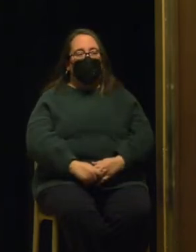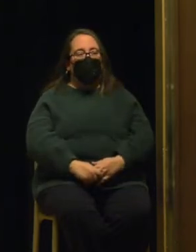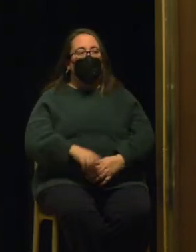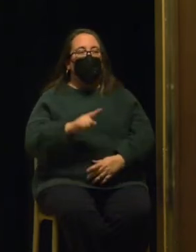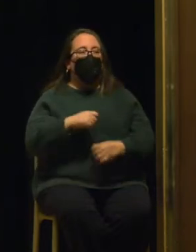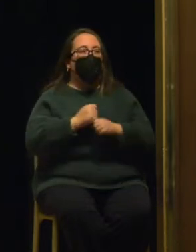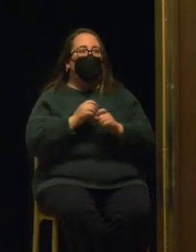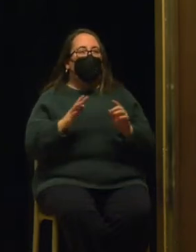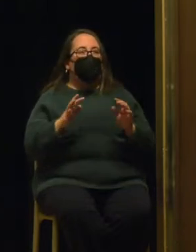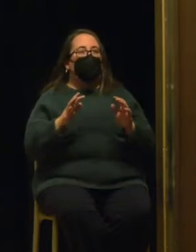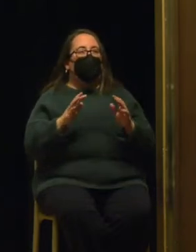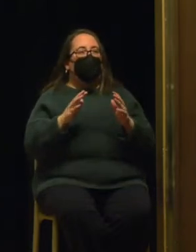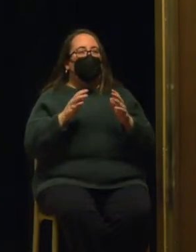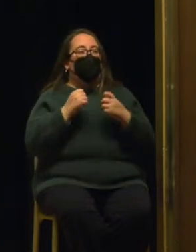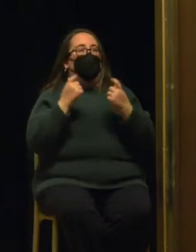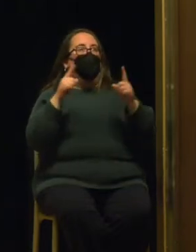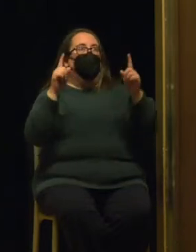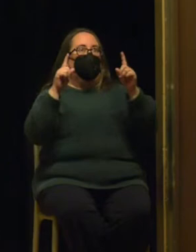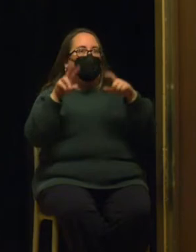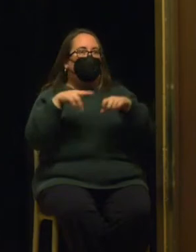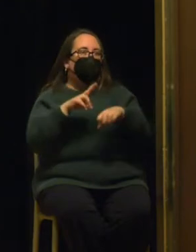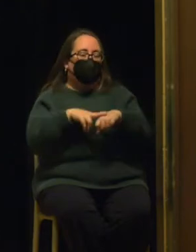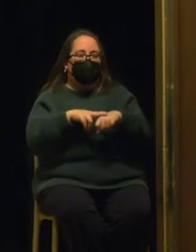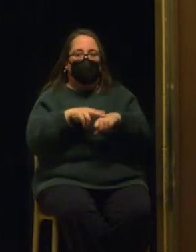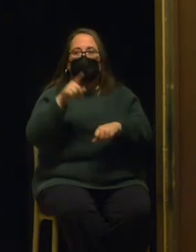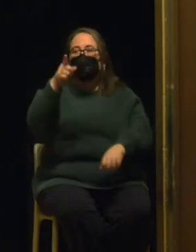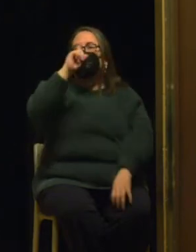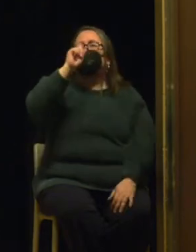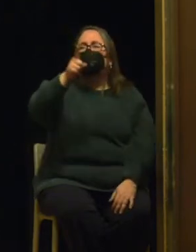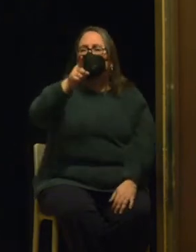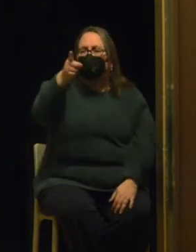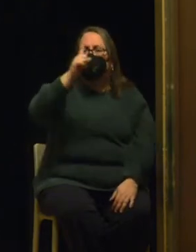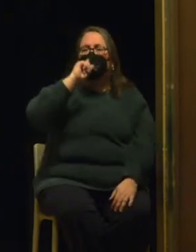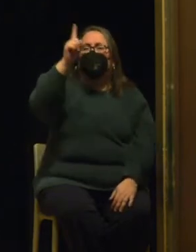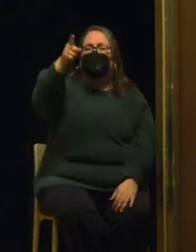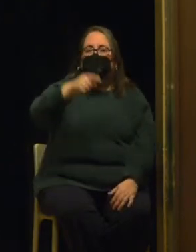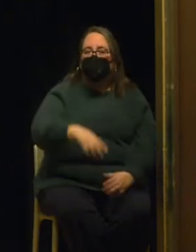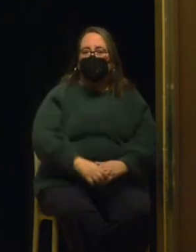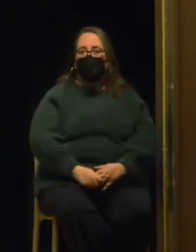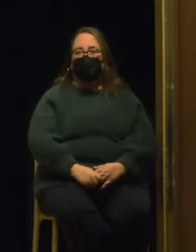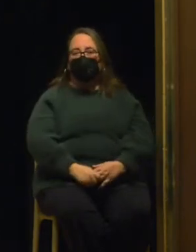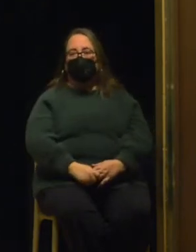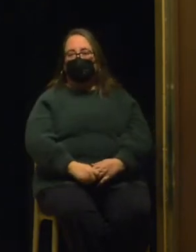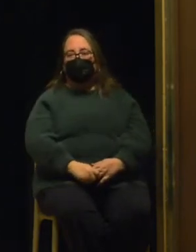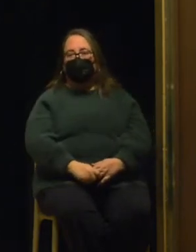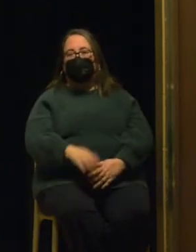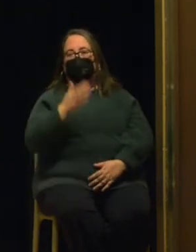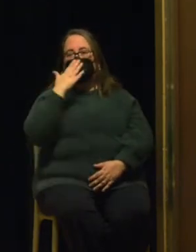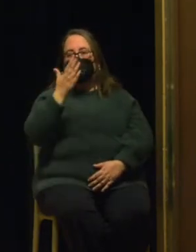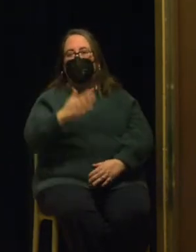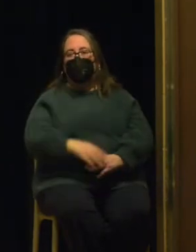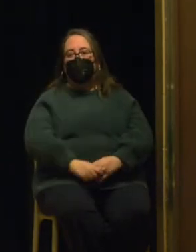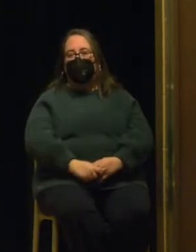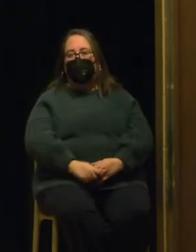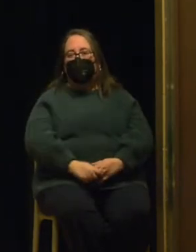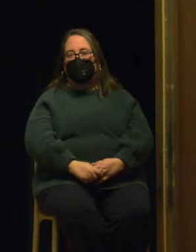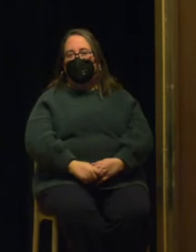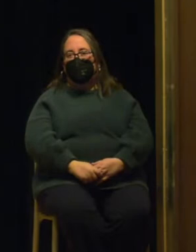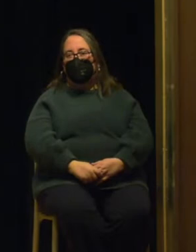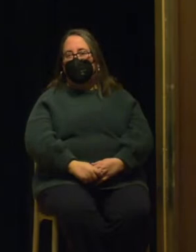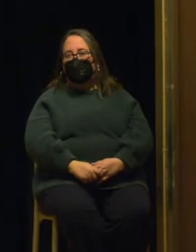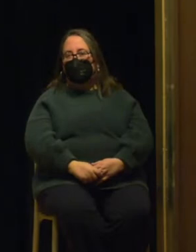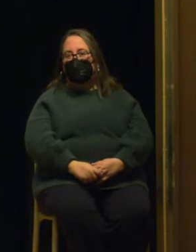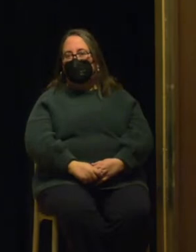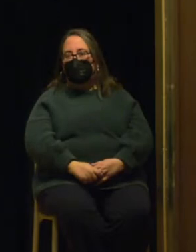work naturally, yeah. You know, and yeah, oh, there he is. Hey, Fabian, he even came